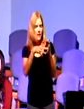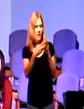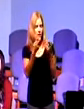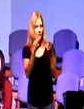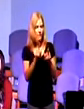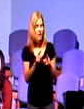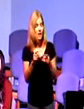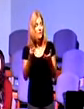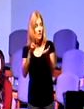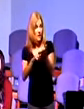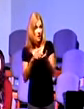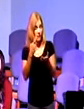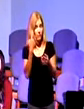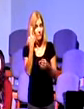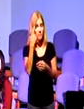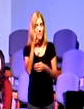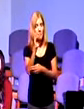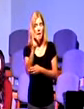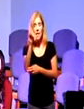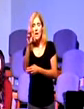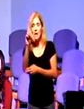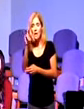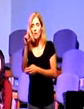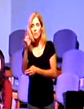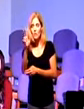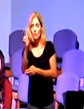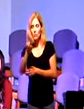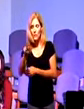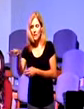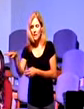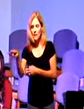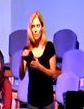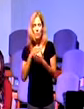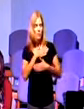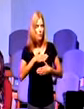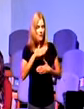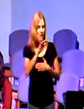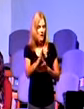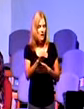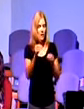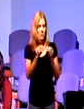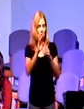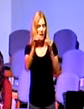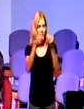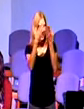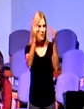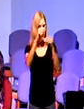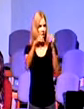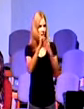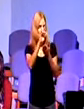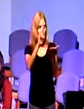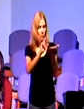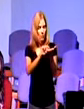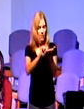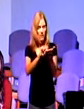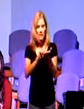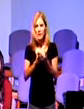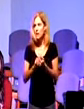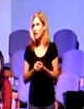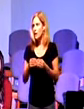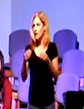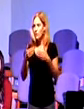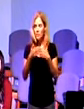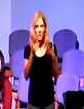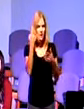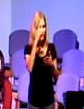at the Welcome Center by October 22nd, we'd appreciate that. And there's more information about that in the bulletin. There's a box for that, a number of